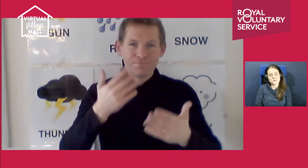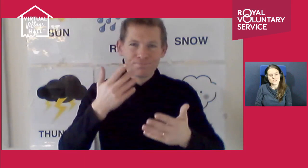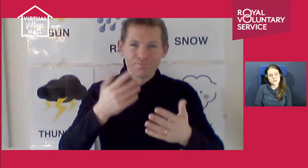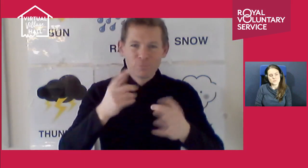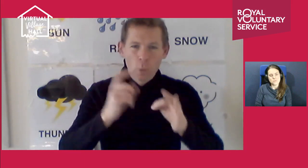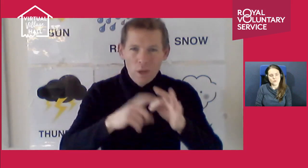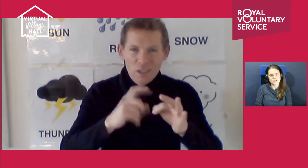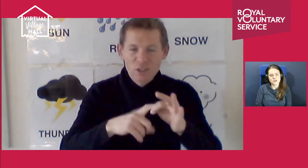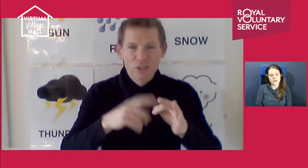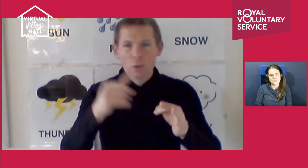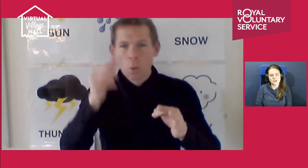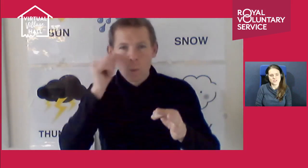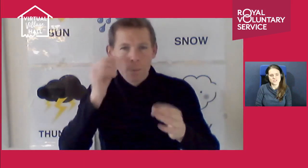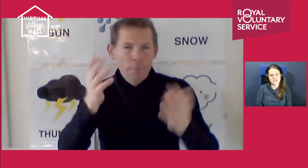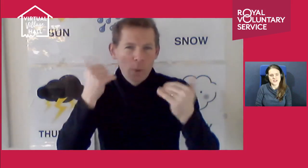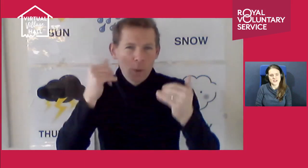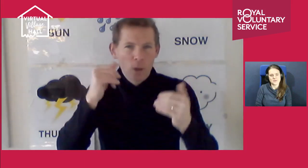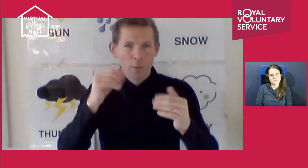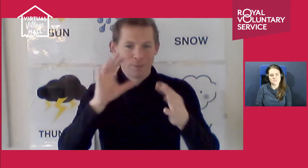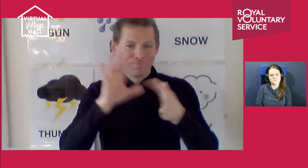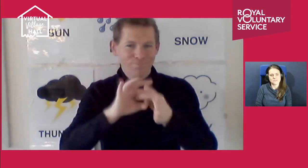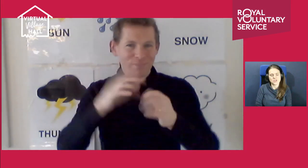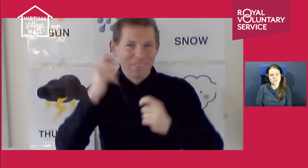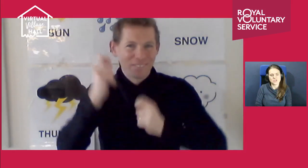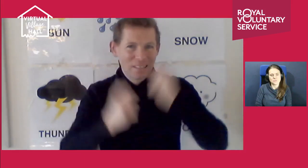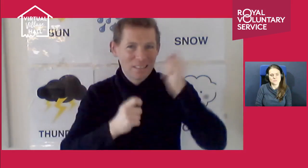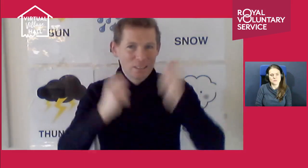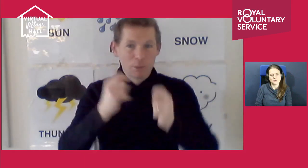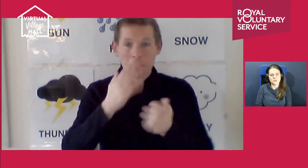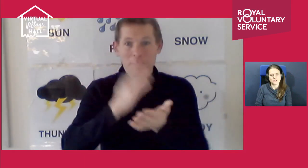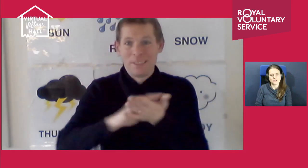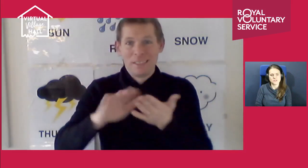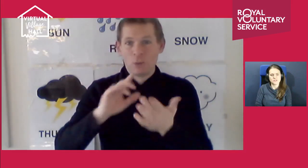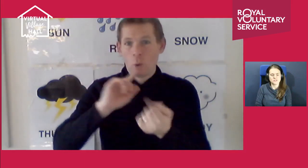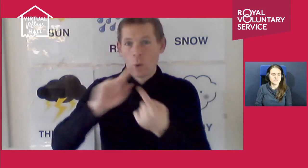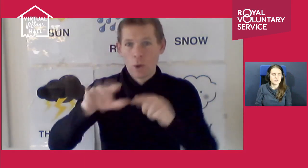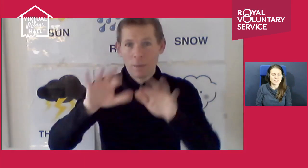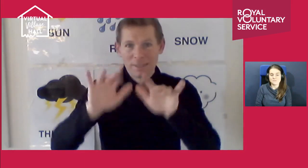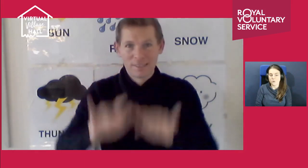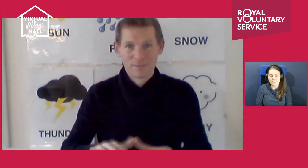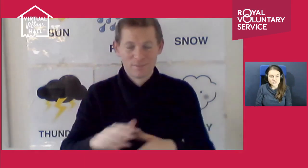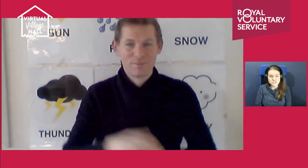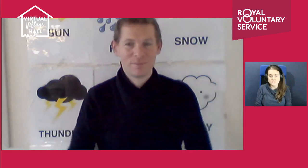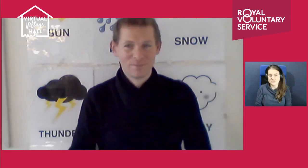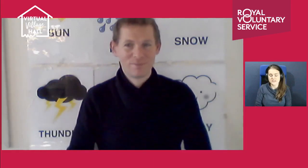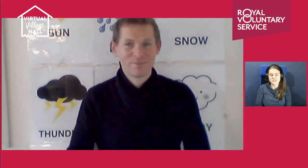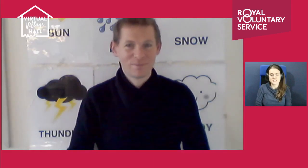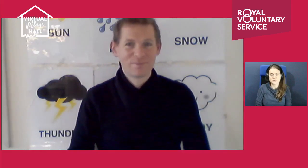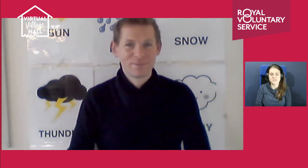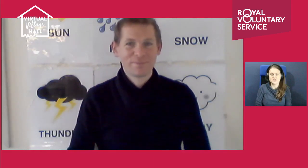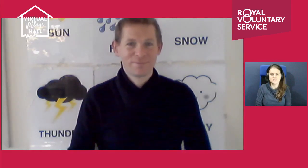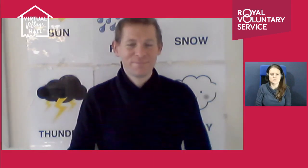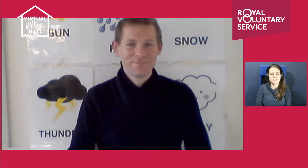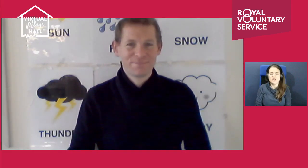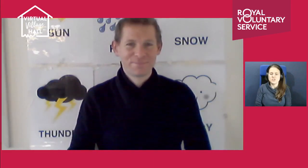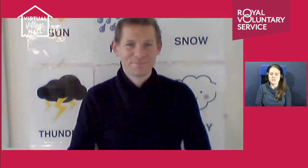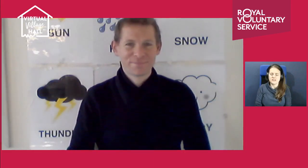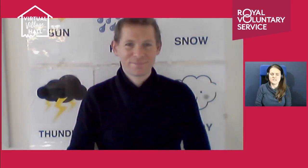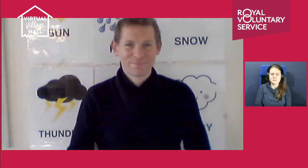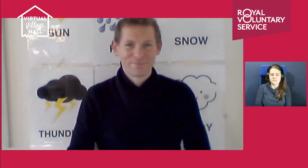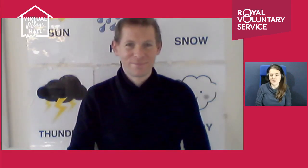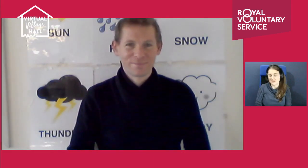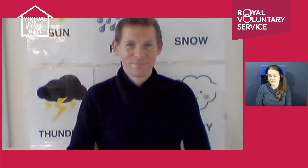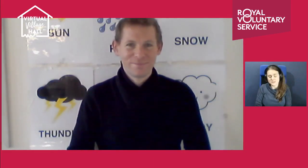So if you want to know more about, maybe you want to, if you've got any questions about facial expressions or you